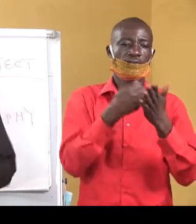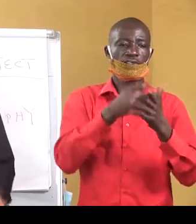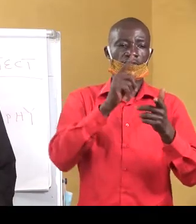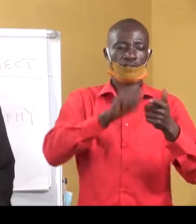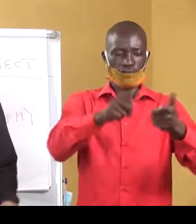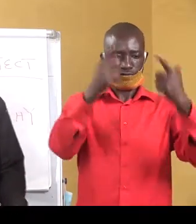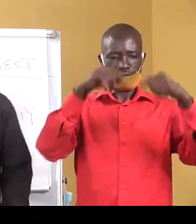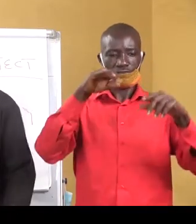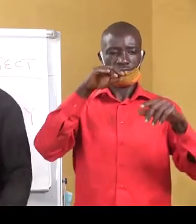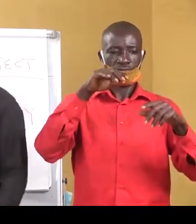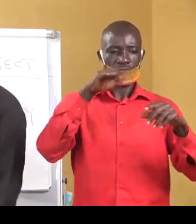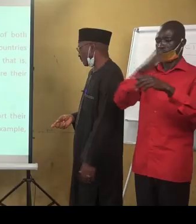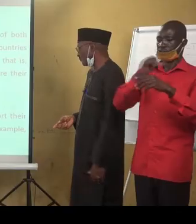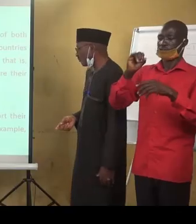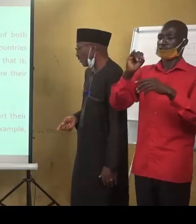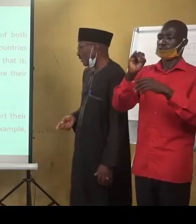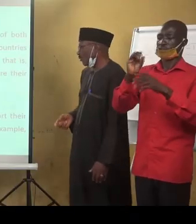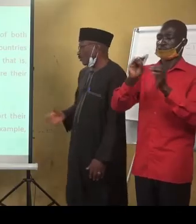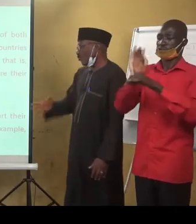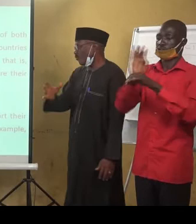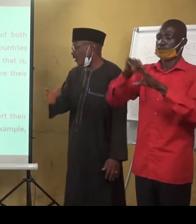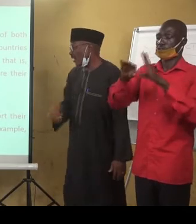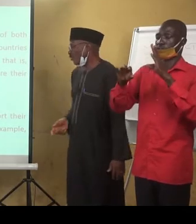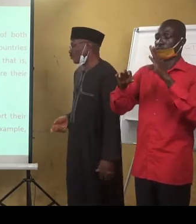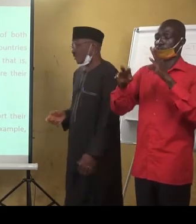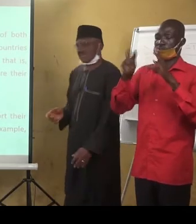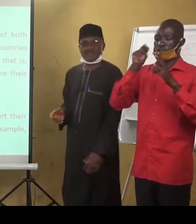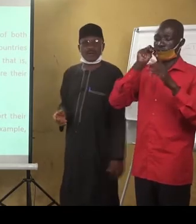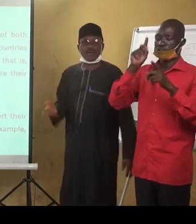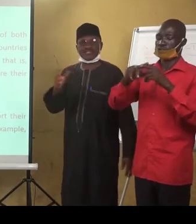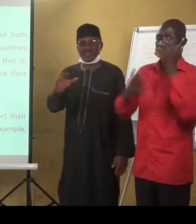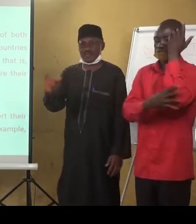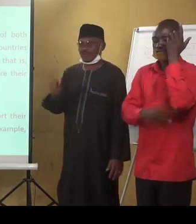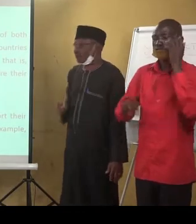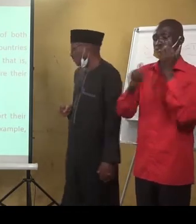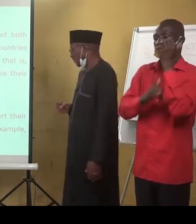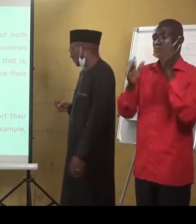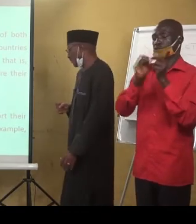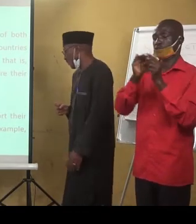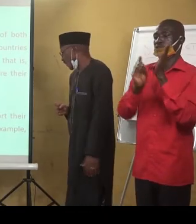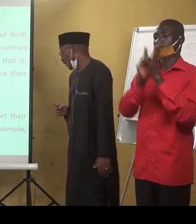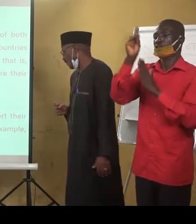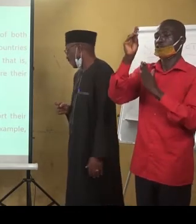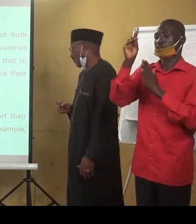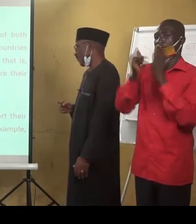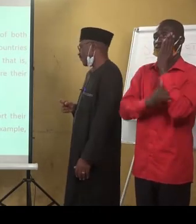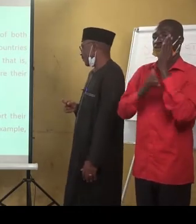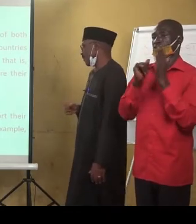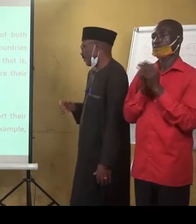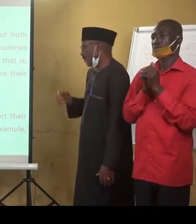and invest in Nigeria, to poorer countries or developed countries.